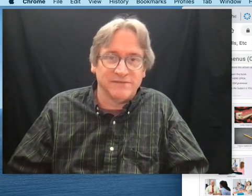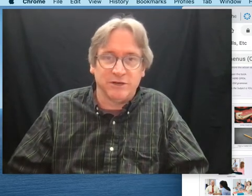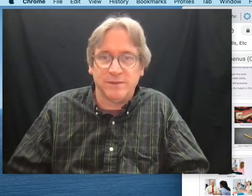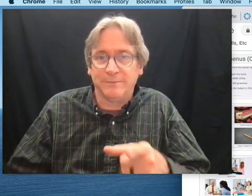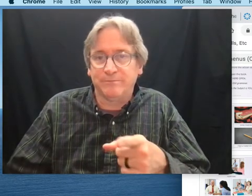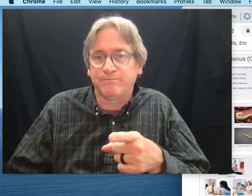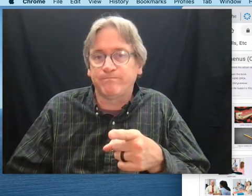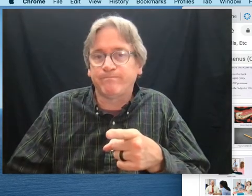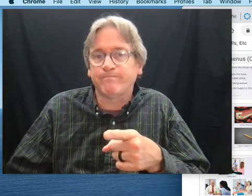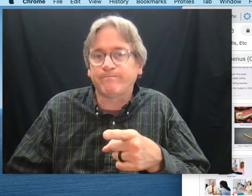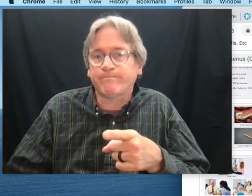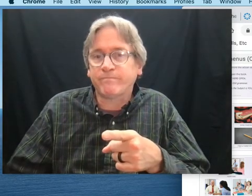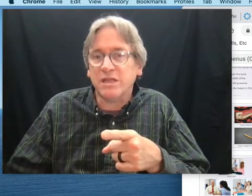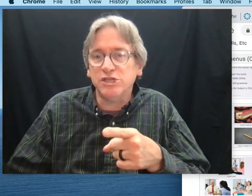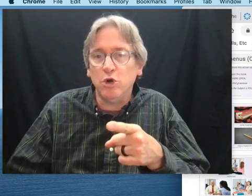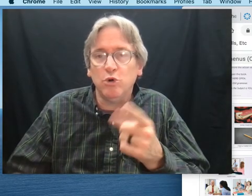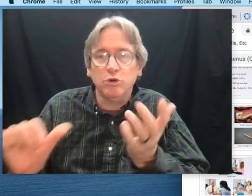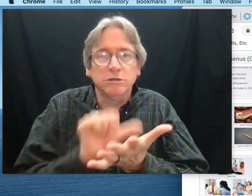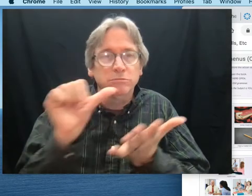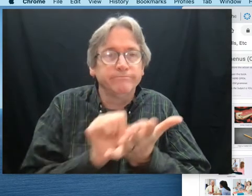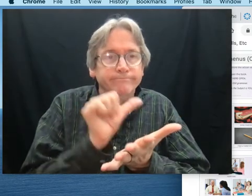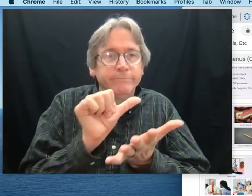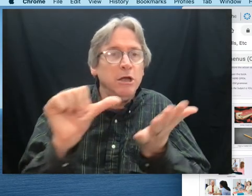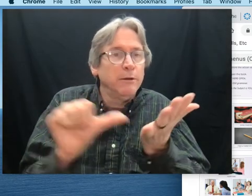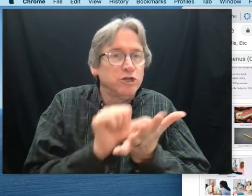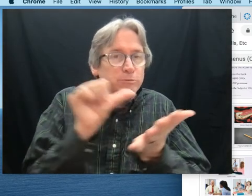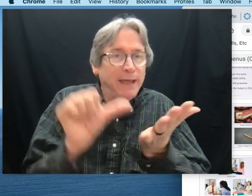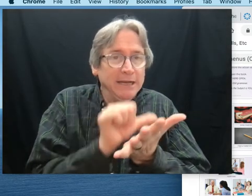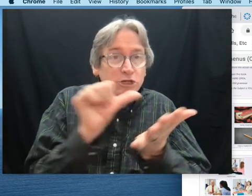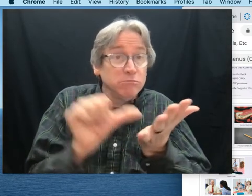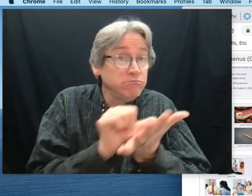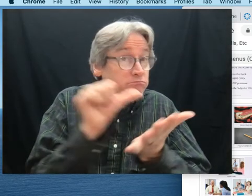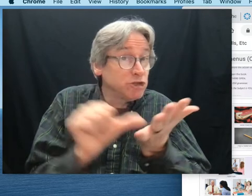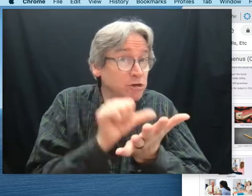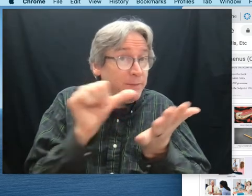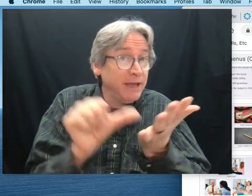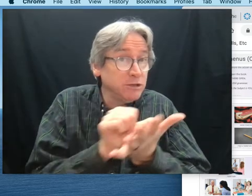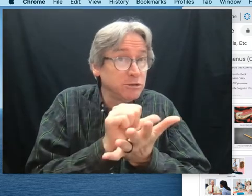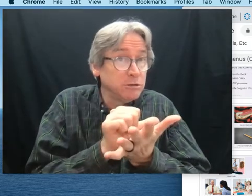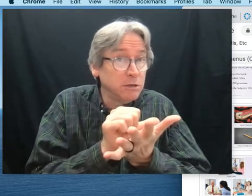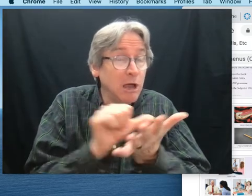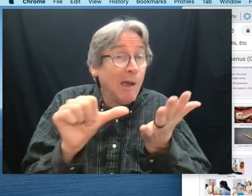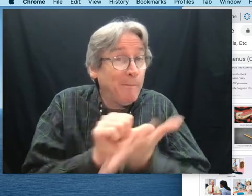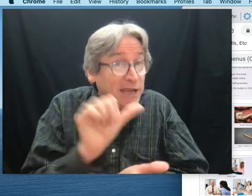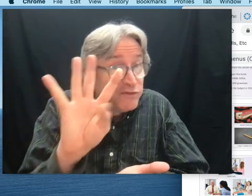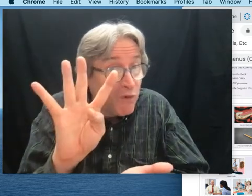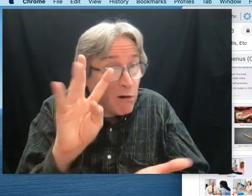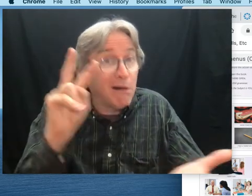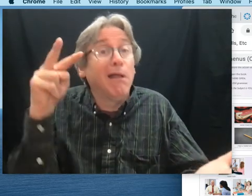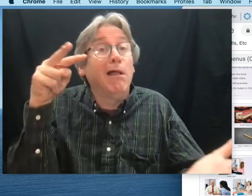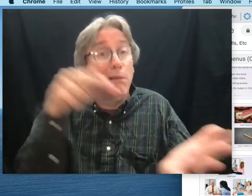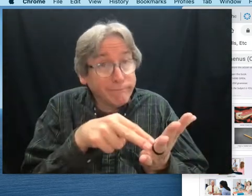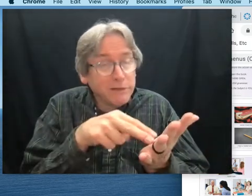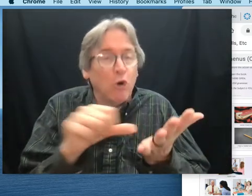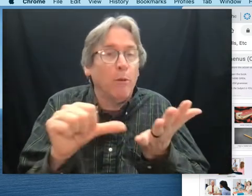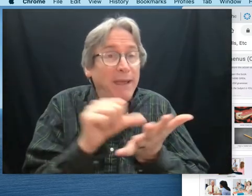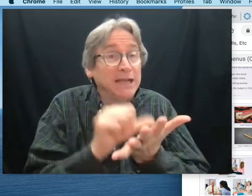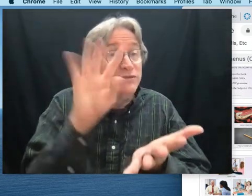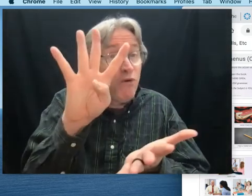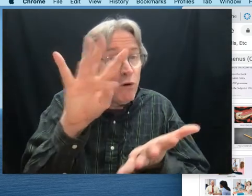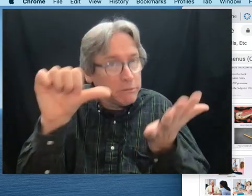practice fingers so page turn the page page four